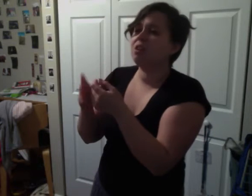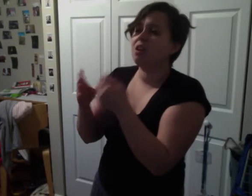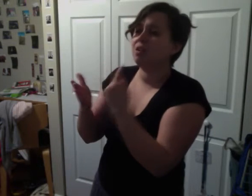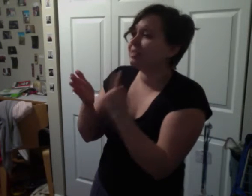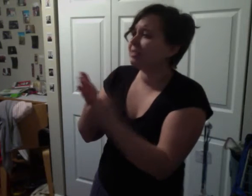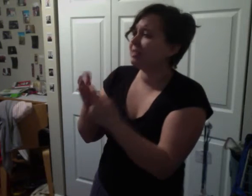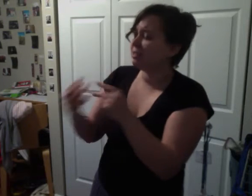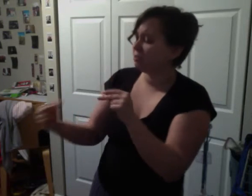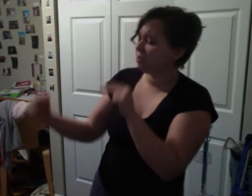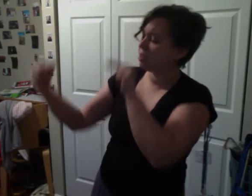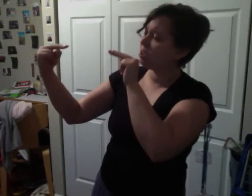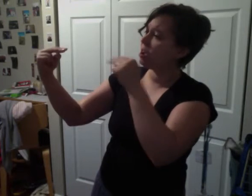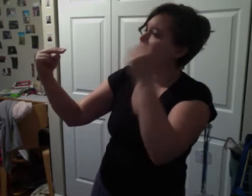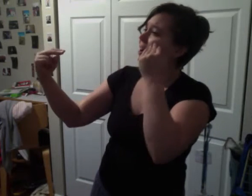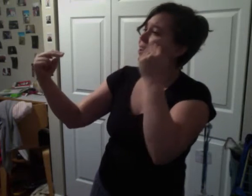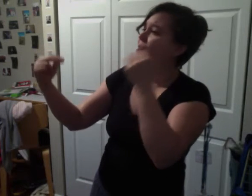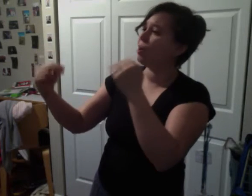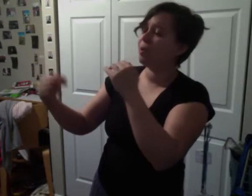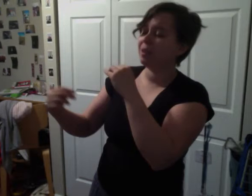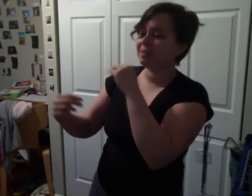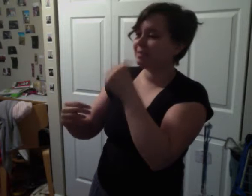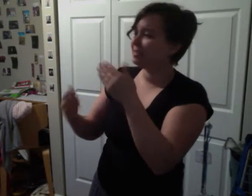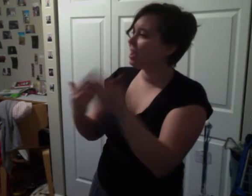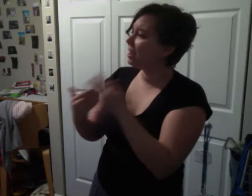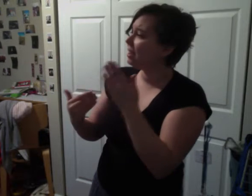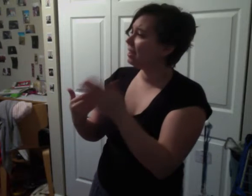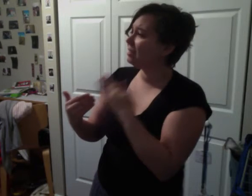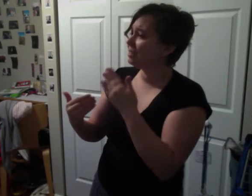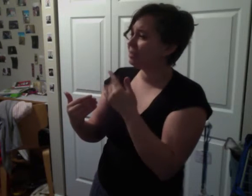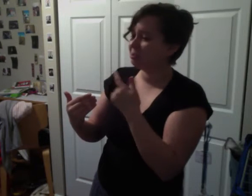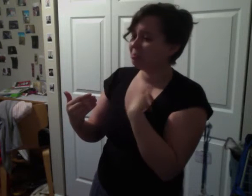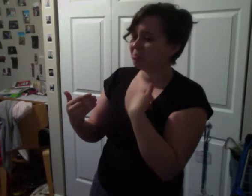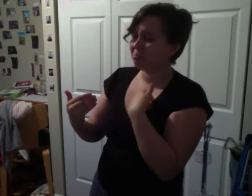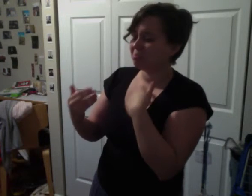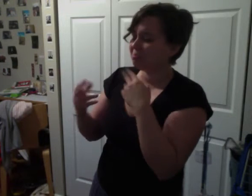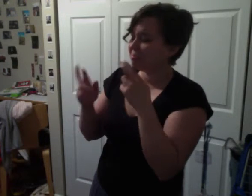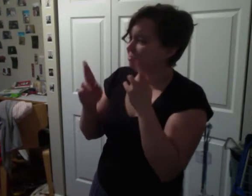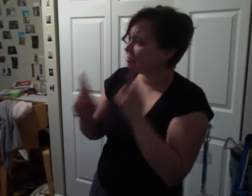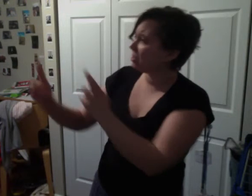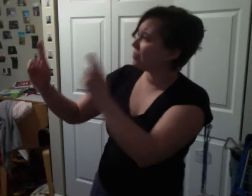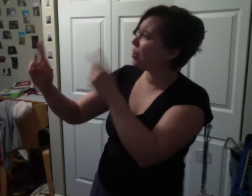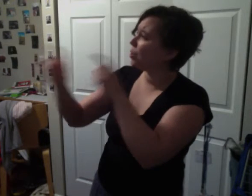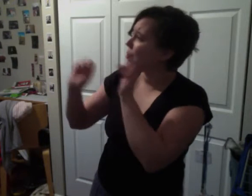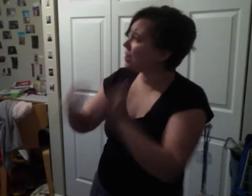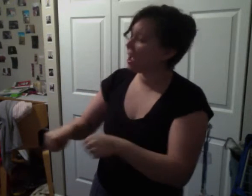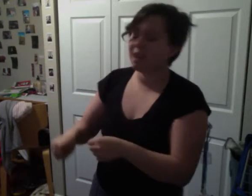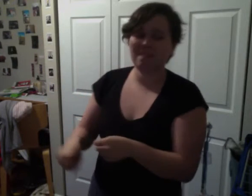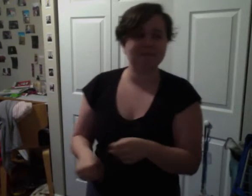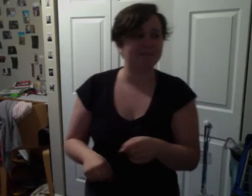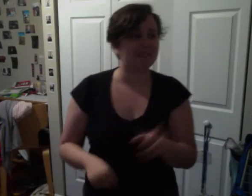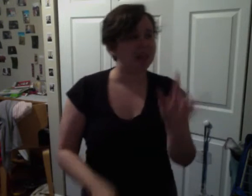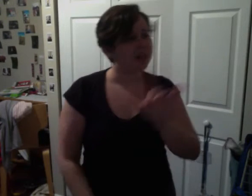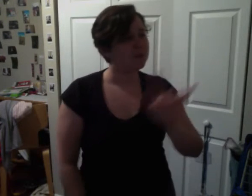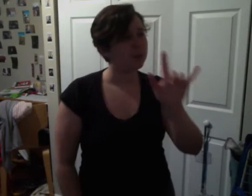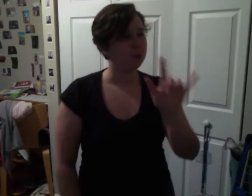So I admire that you can do this. I love you, lady. I love you too,